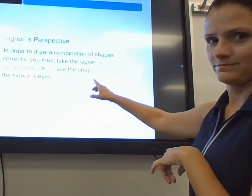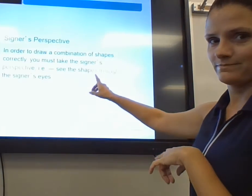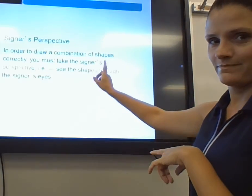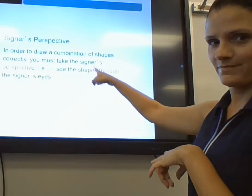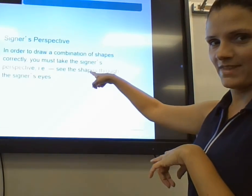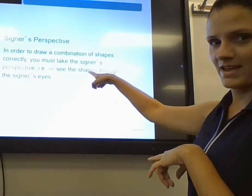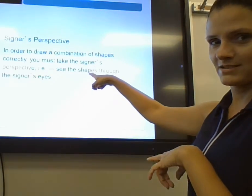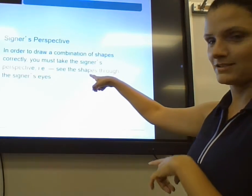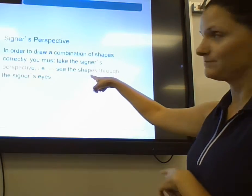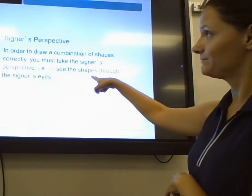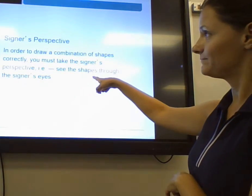Fact.